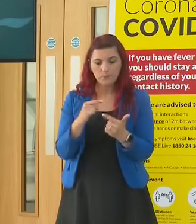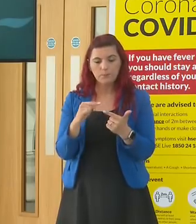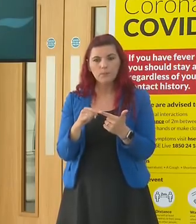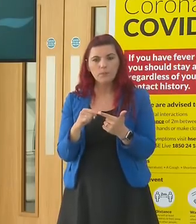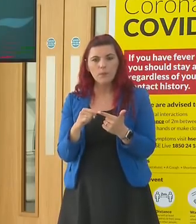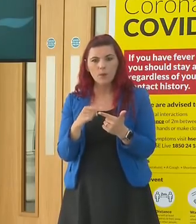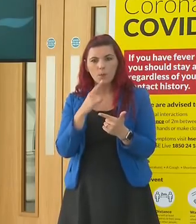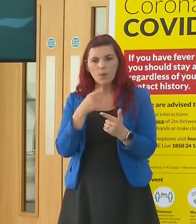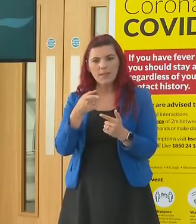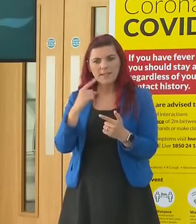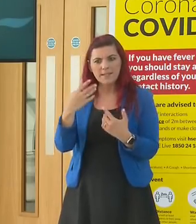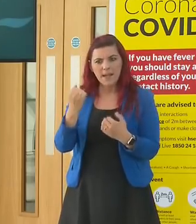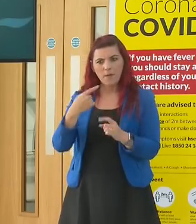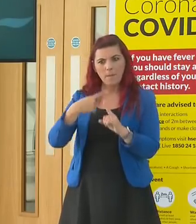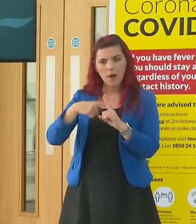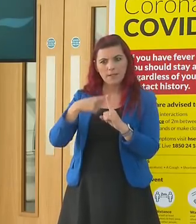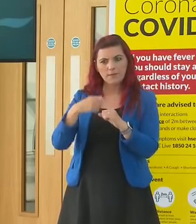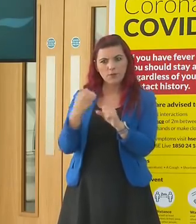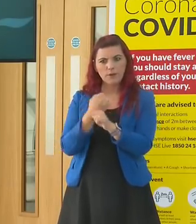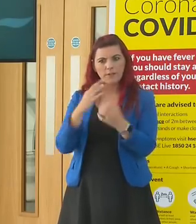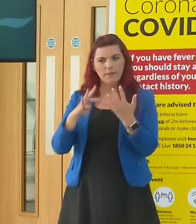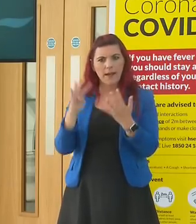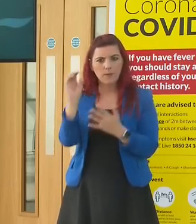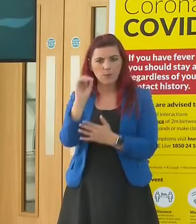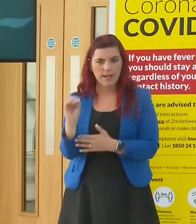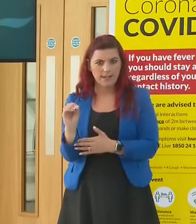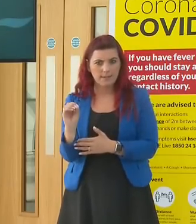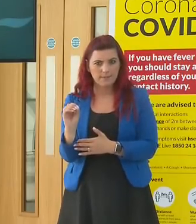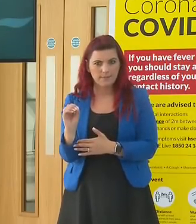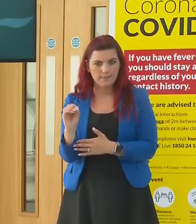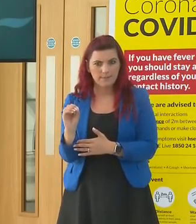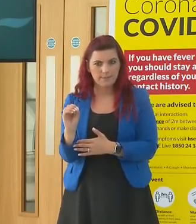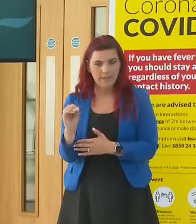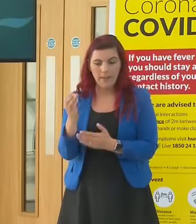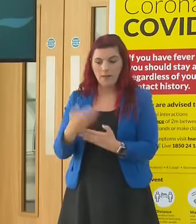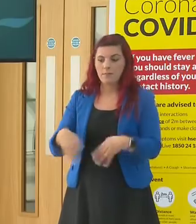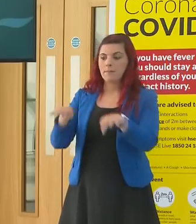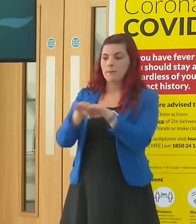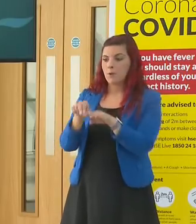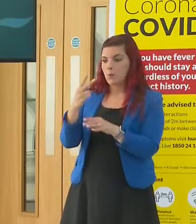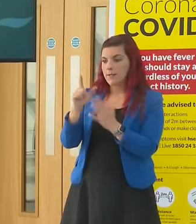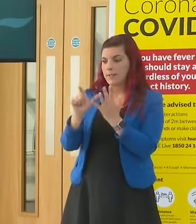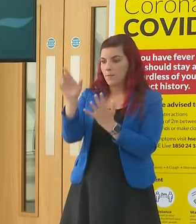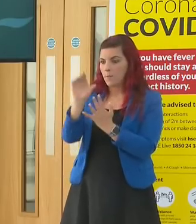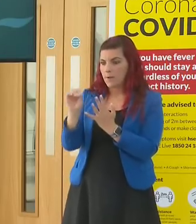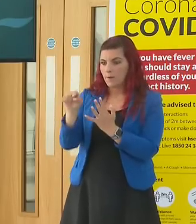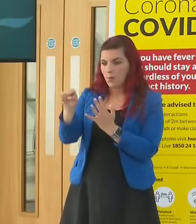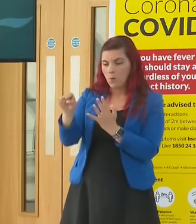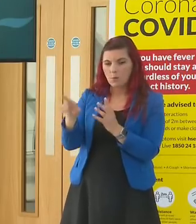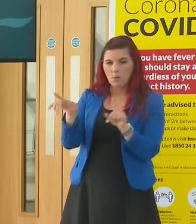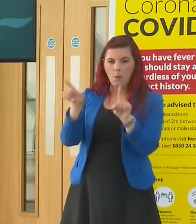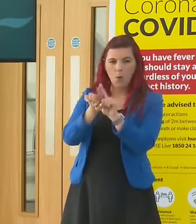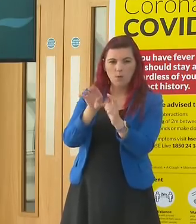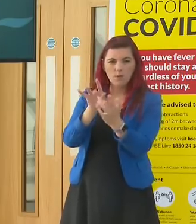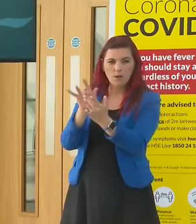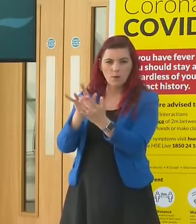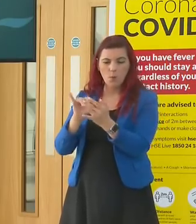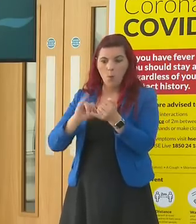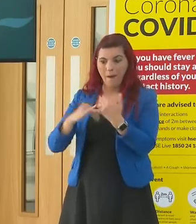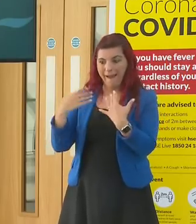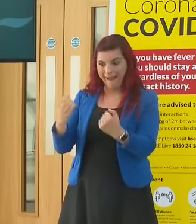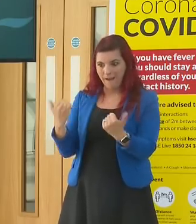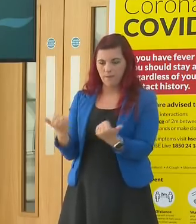But they did give a positivity rate of 9%. And then the remaining 27% of those close contacts that were